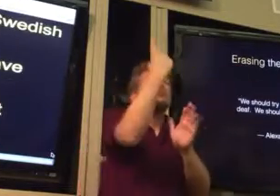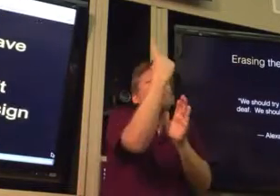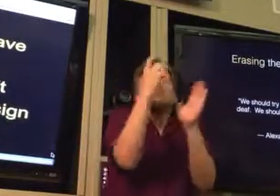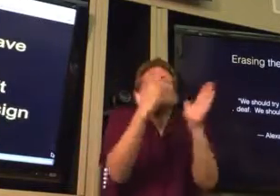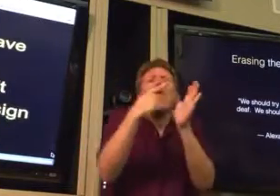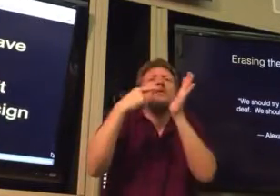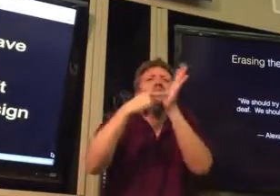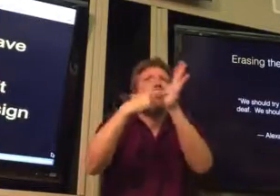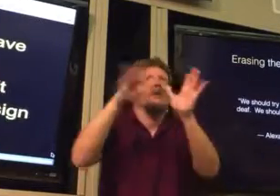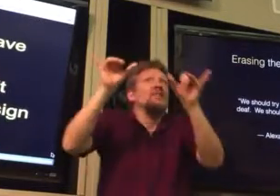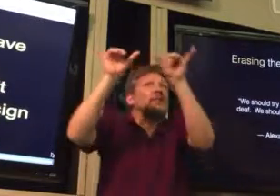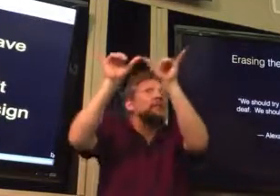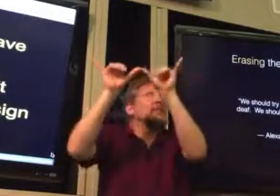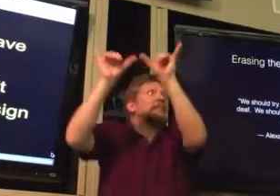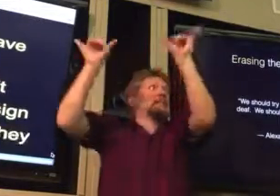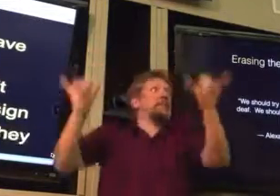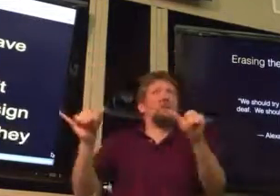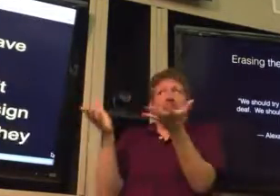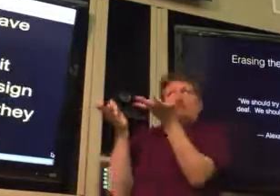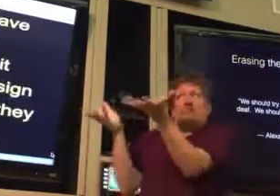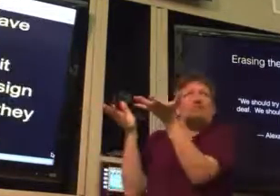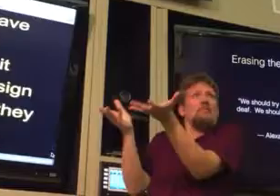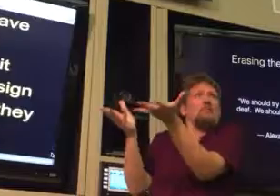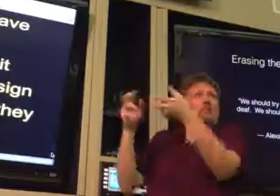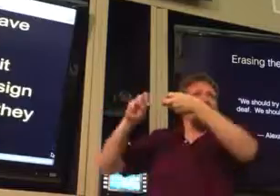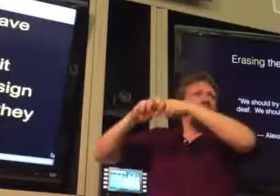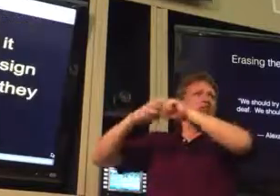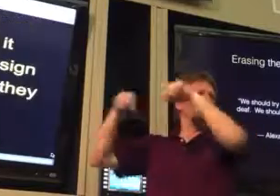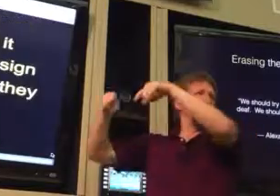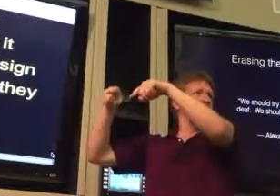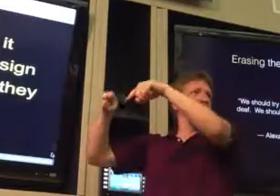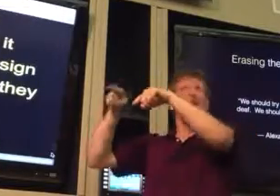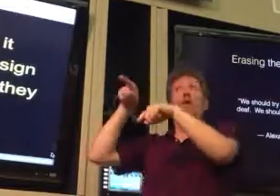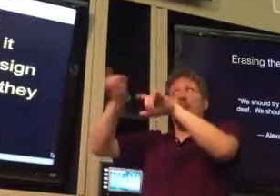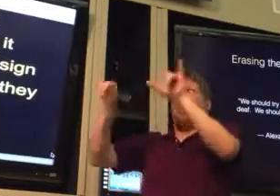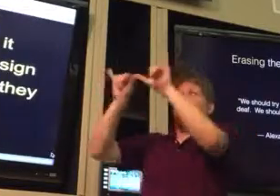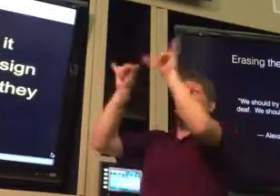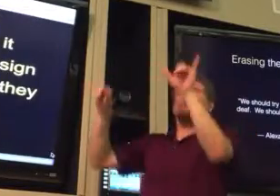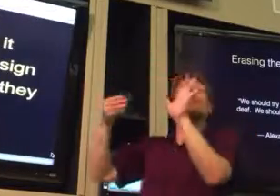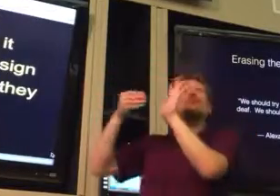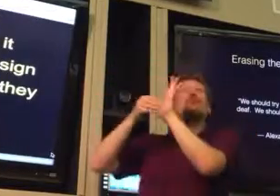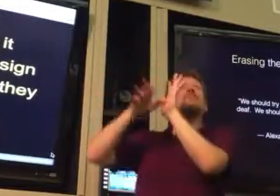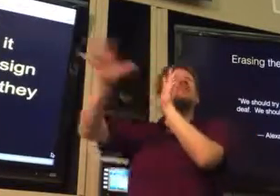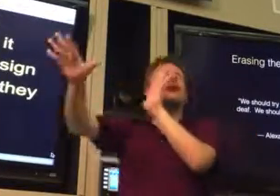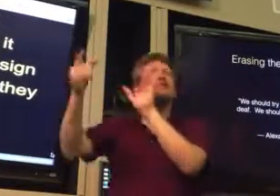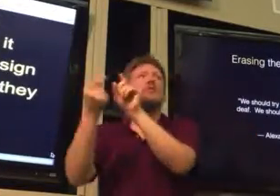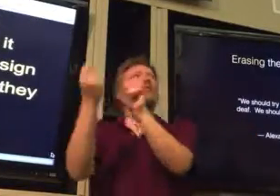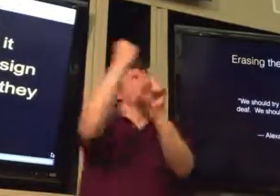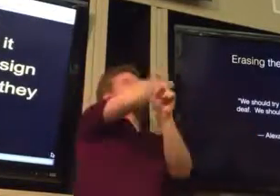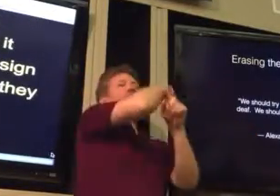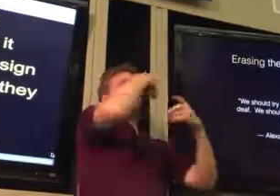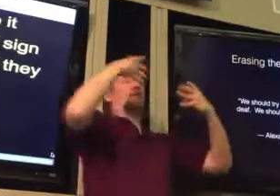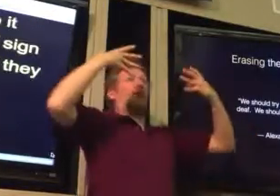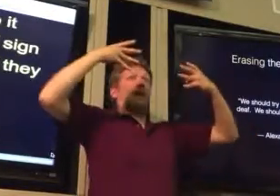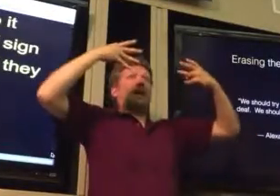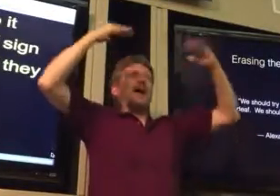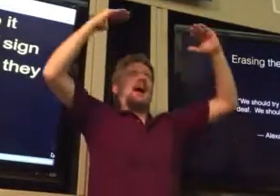60 hours of of sign language instruction. So again, that's a problem, and the system reflects